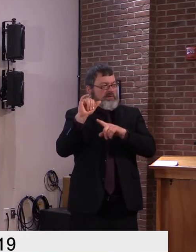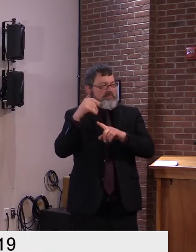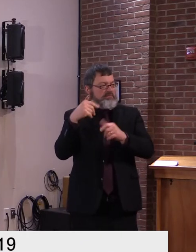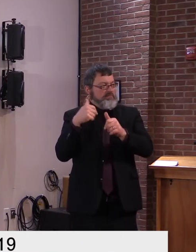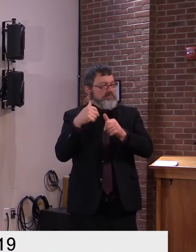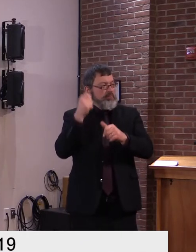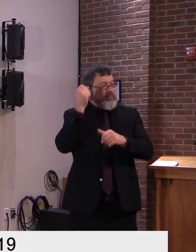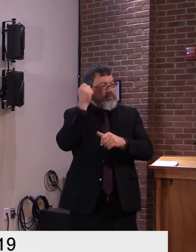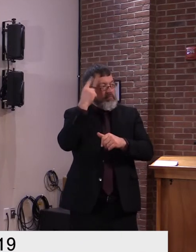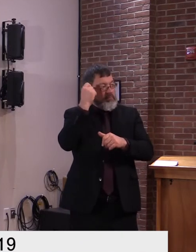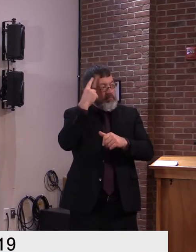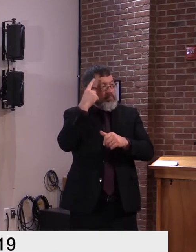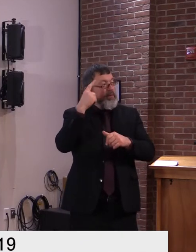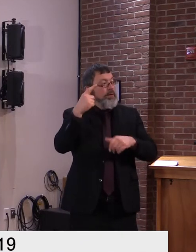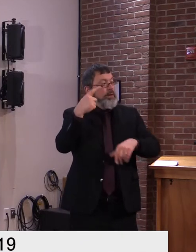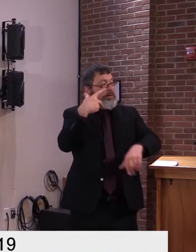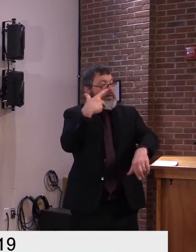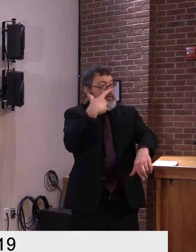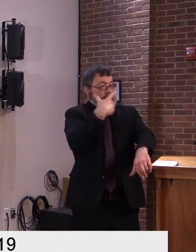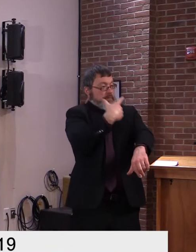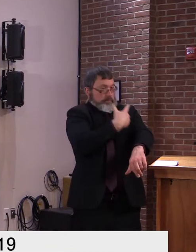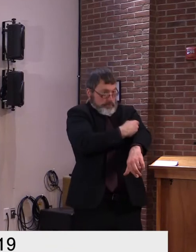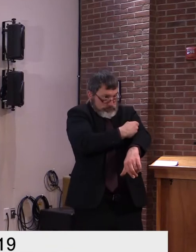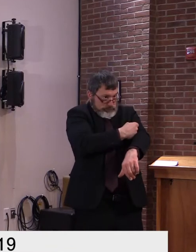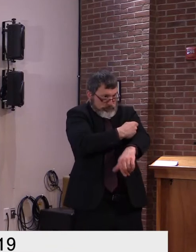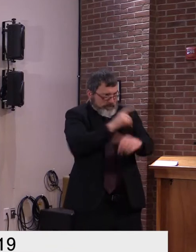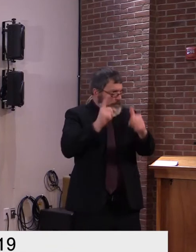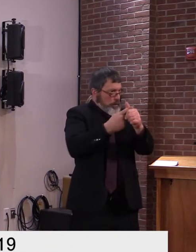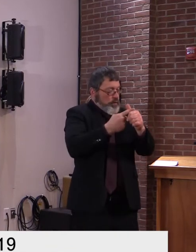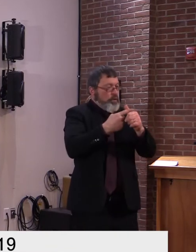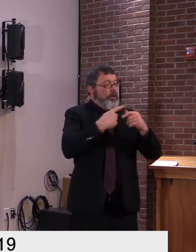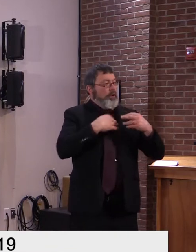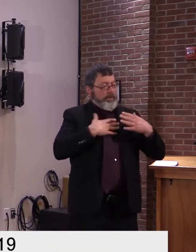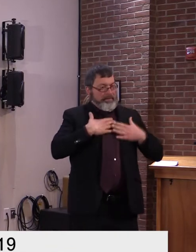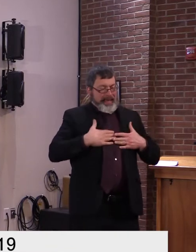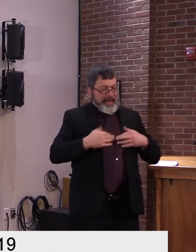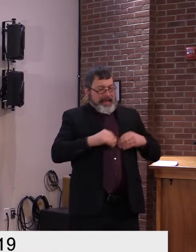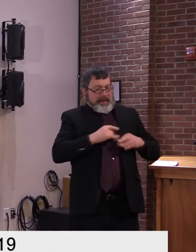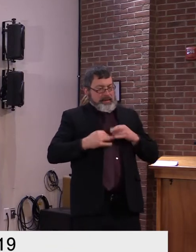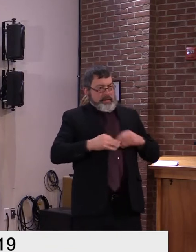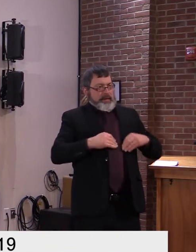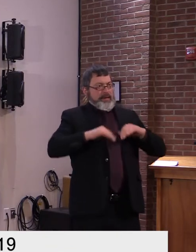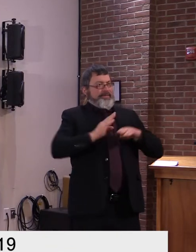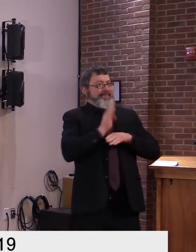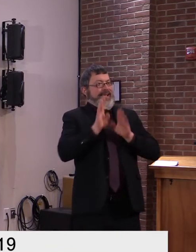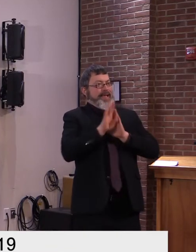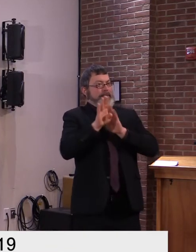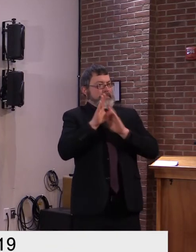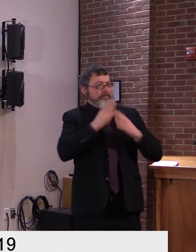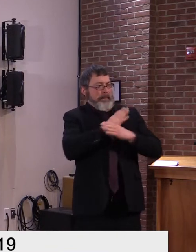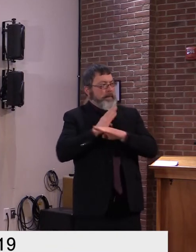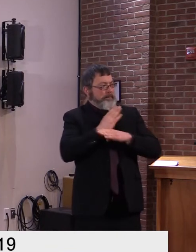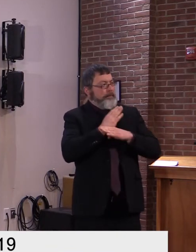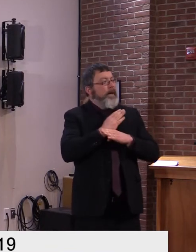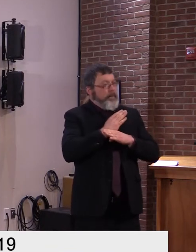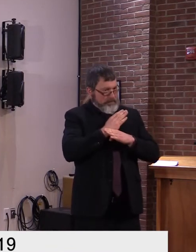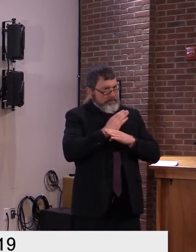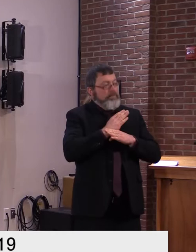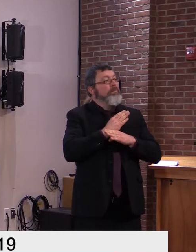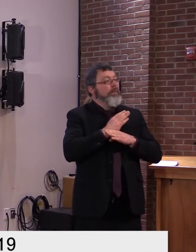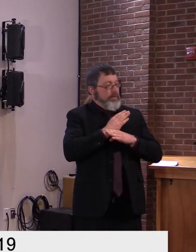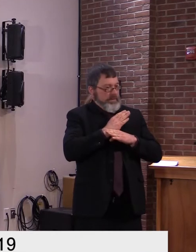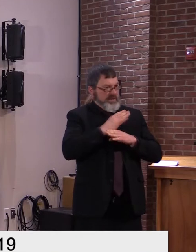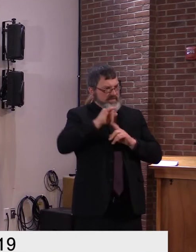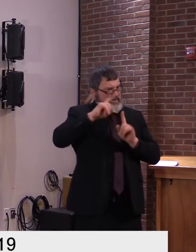an immune response inside our bodies against the virus. That immune response, which means